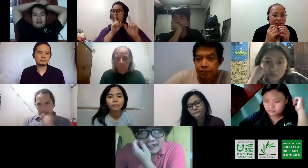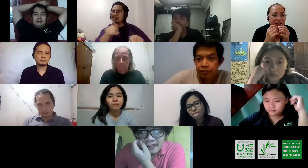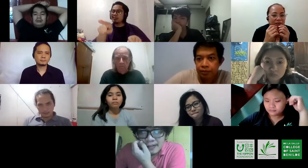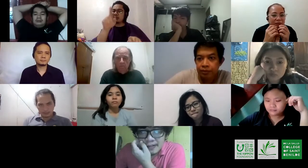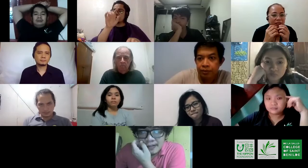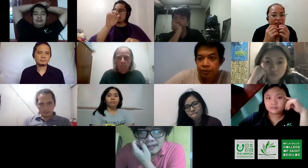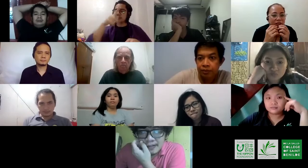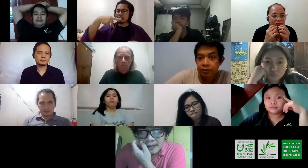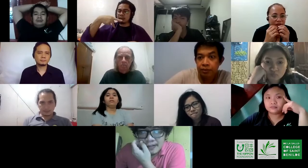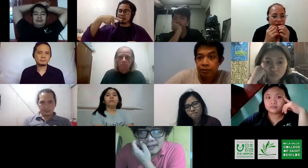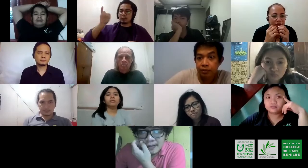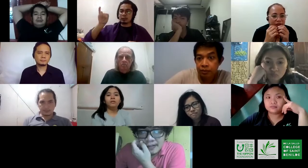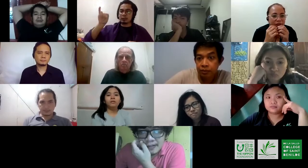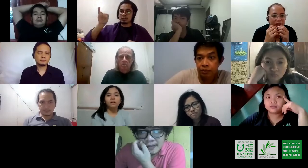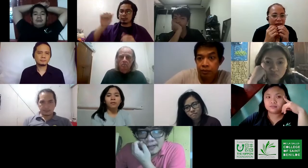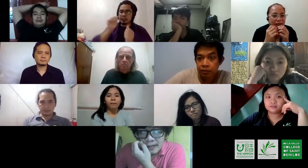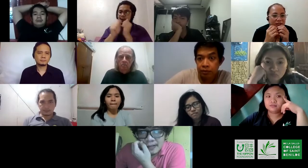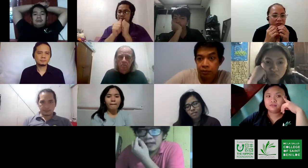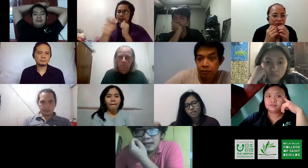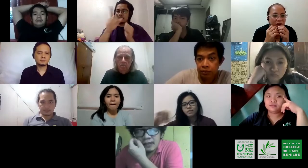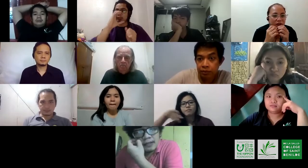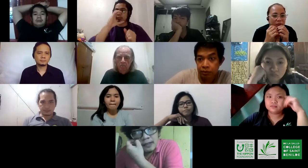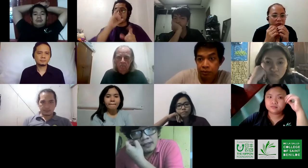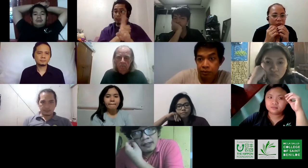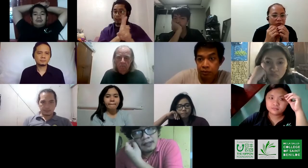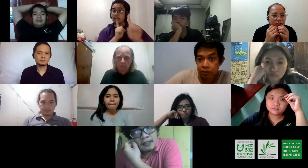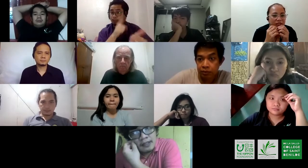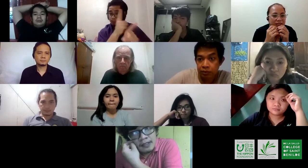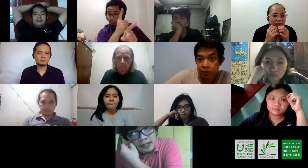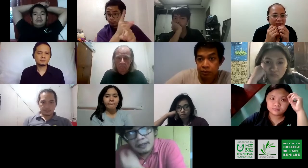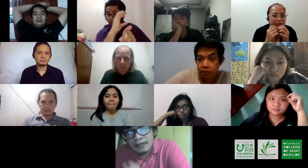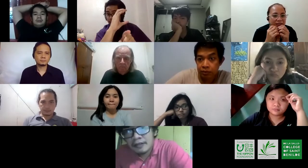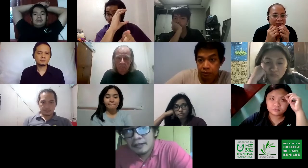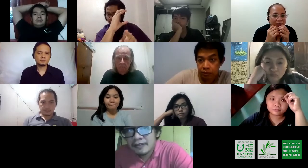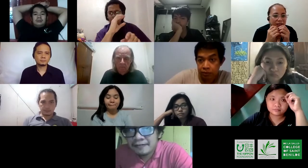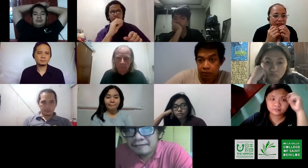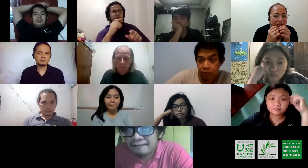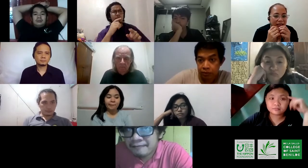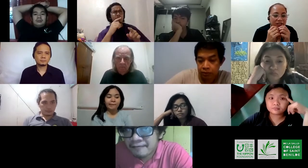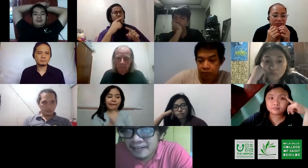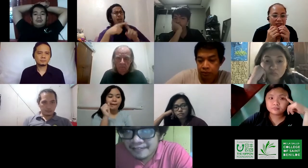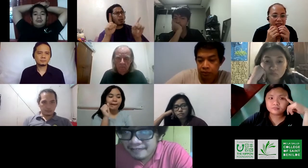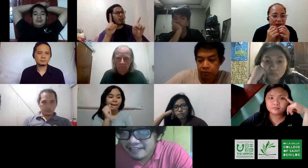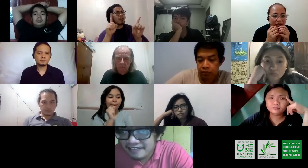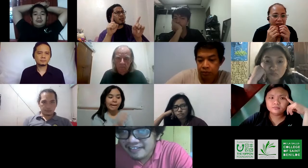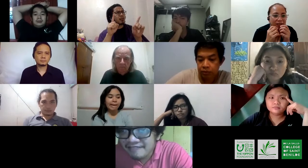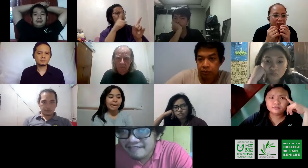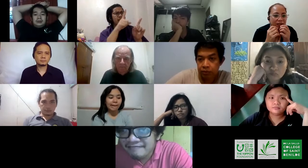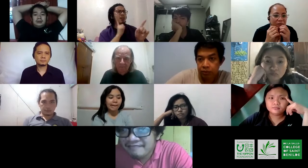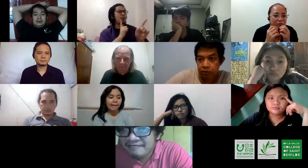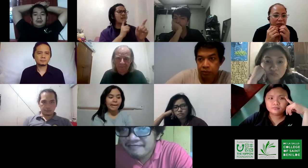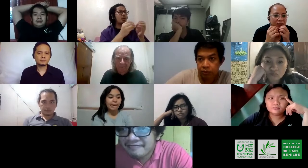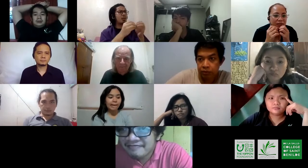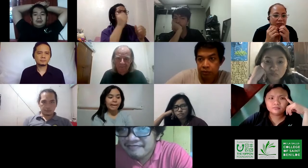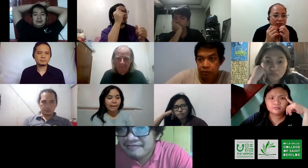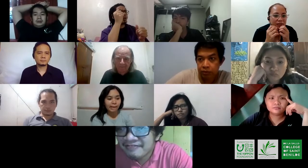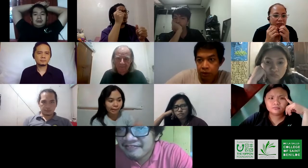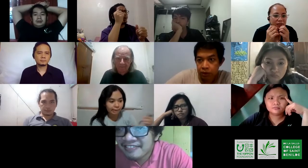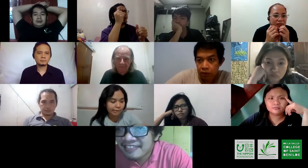I am a little confused with the answer about Providence Island. The answer is C, right?